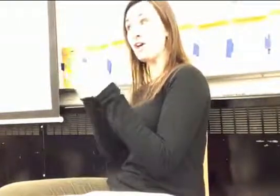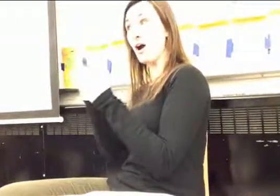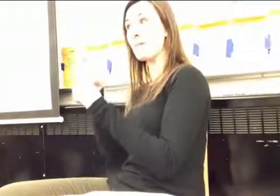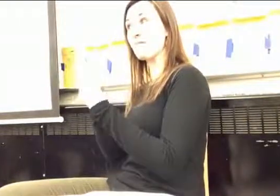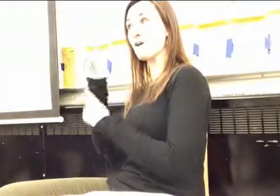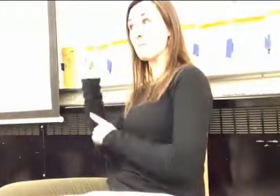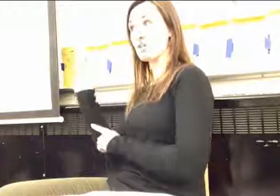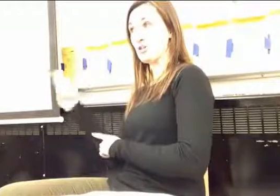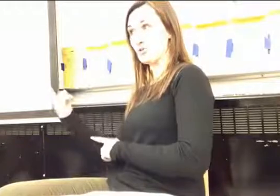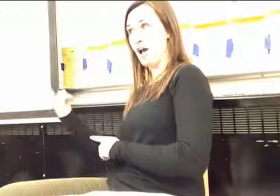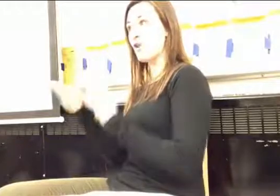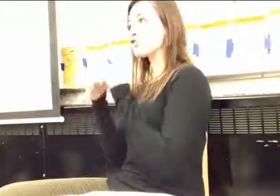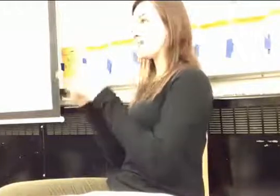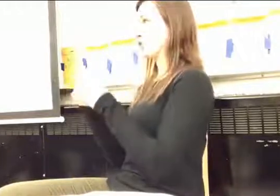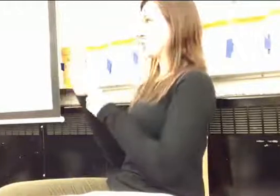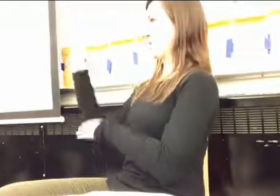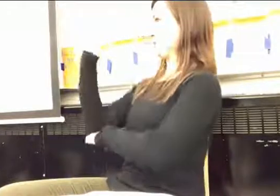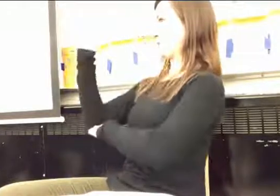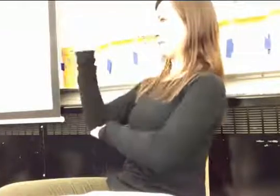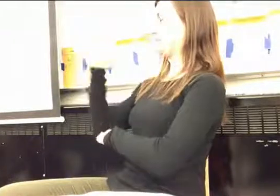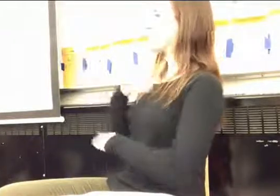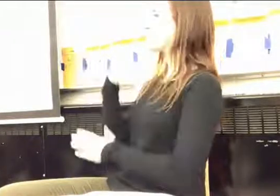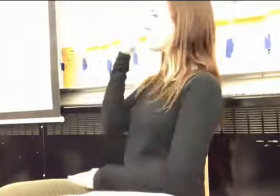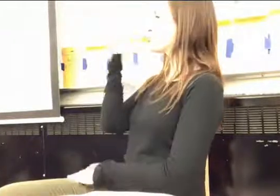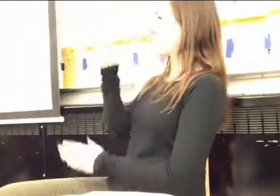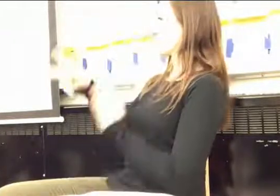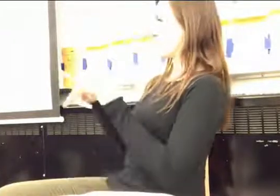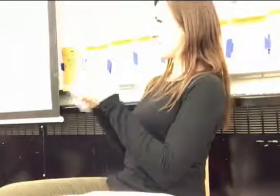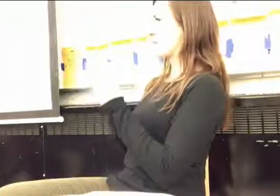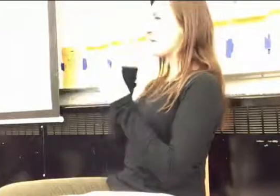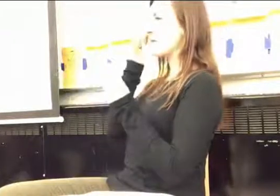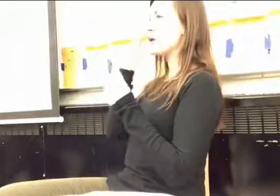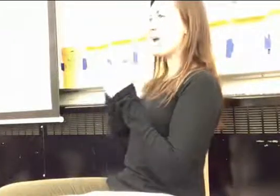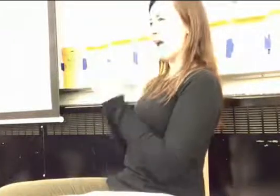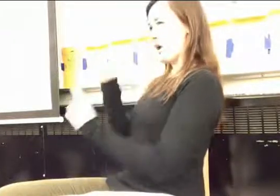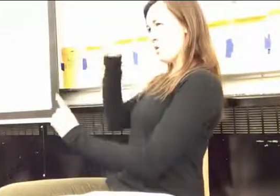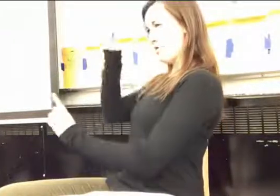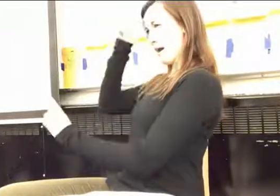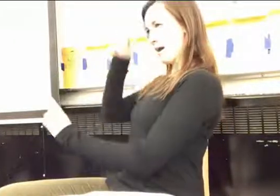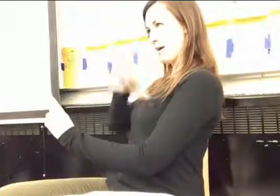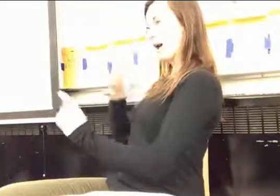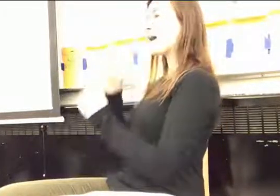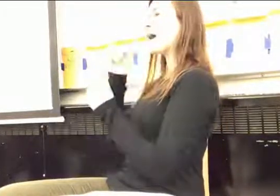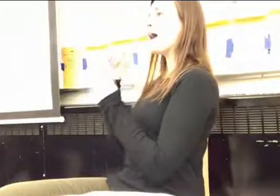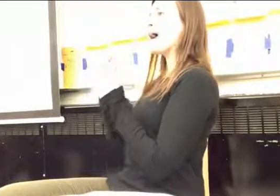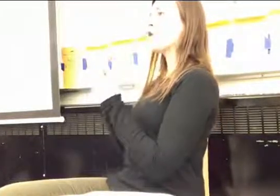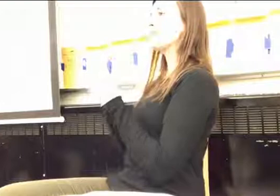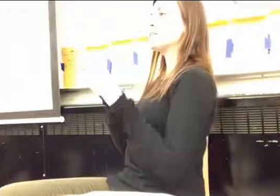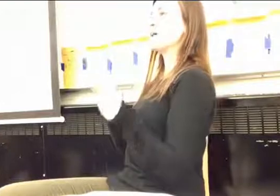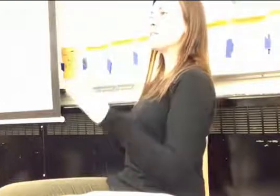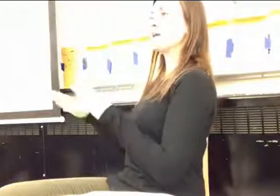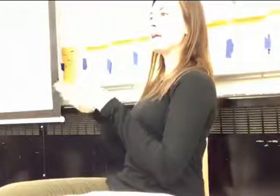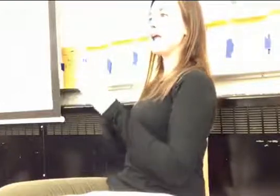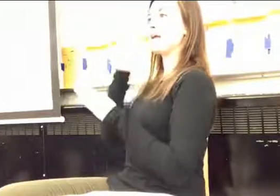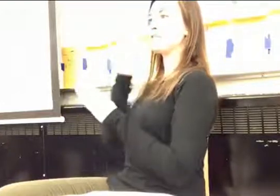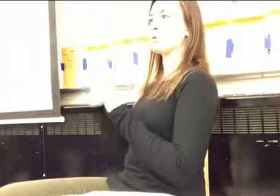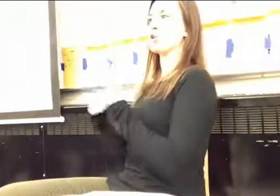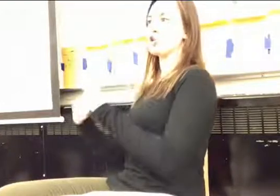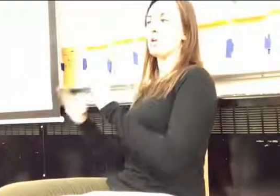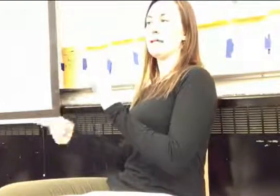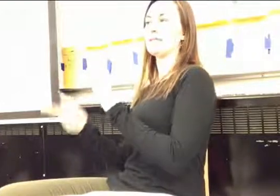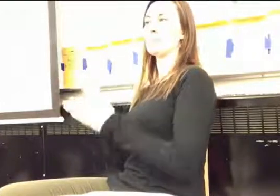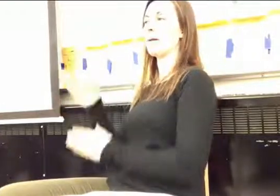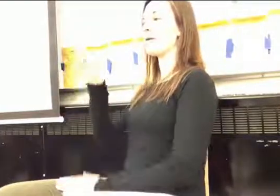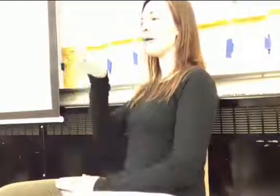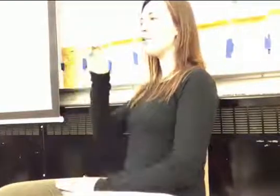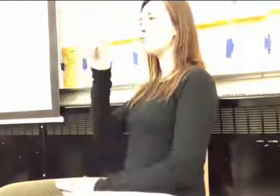politics. But we're going to watch this video, and I want you to think, how does Martin Shkreli act that would imply that he is a robber baron.